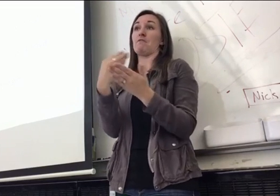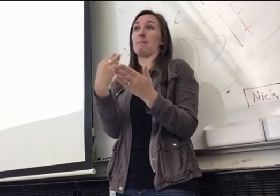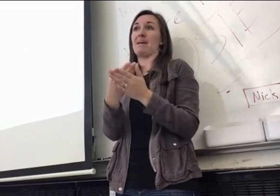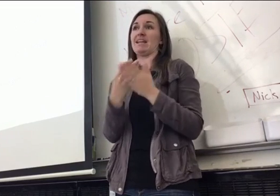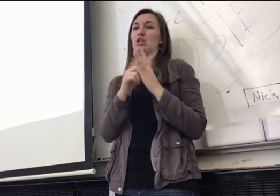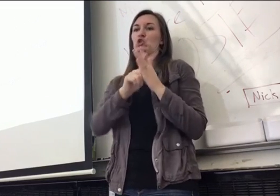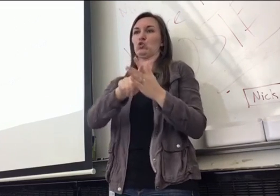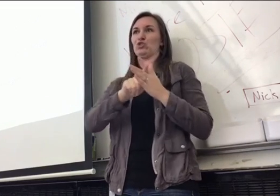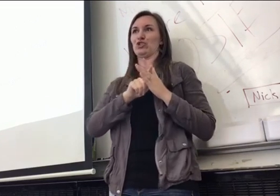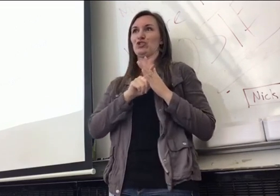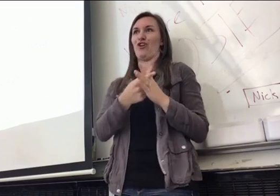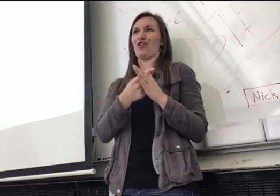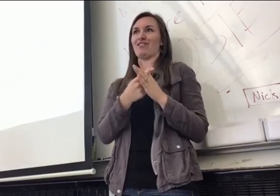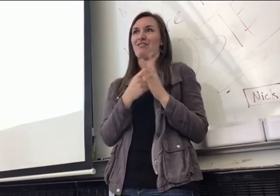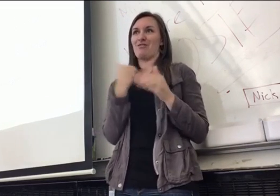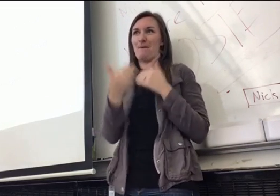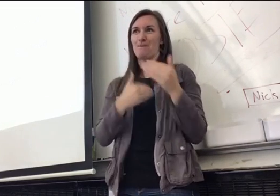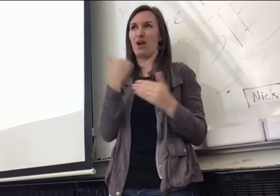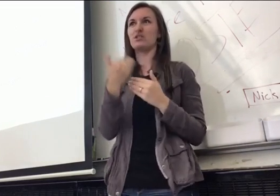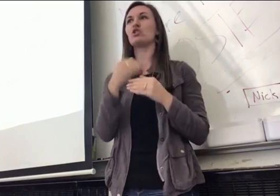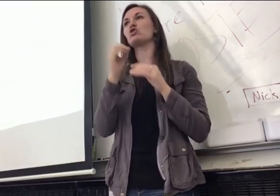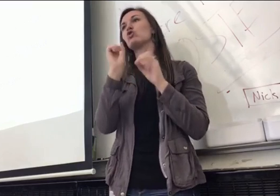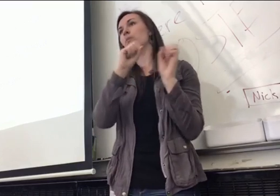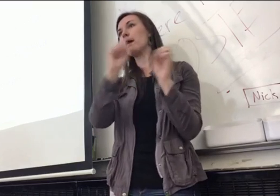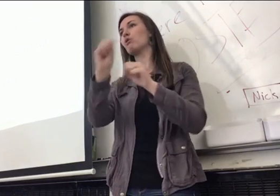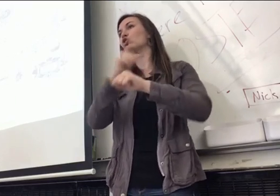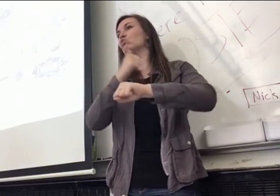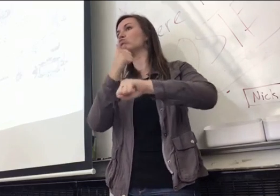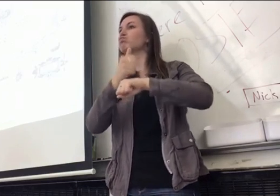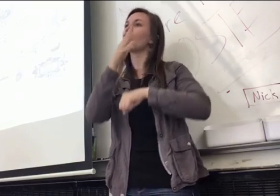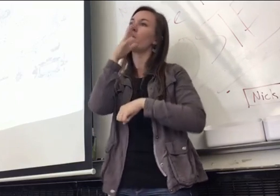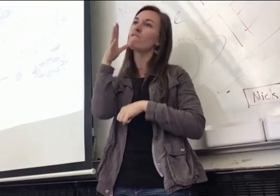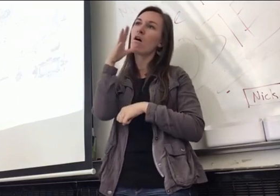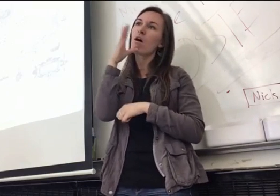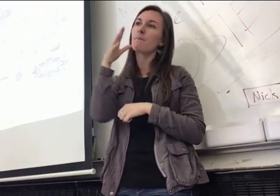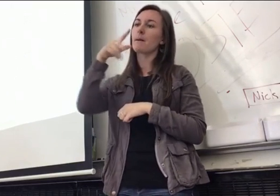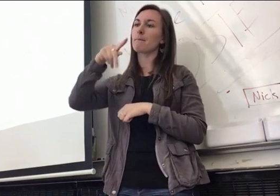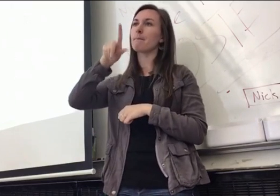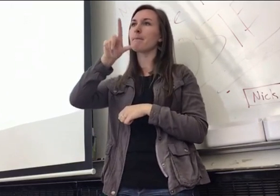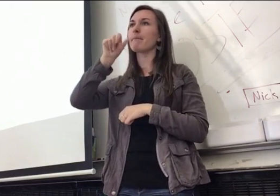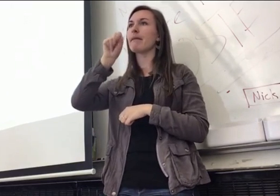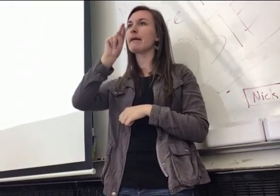capital beforehand to be able to create the tobacco plantations.